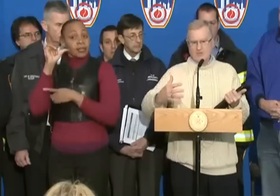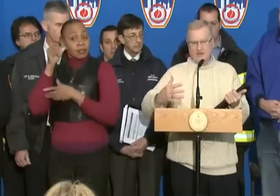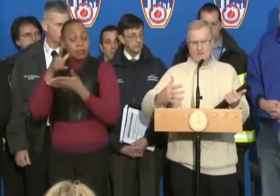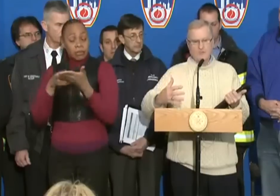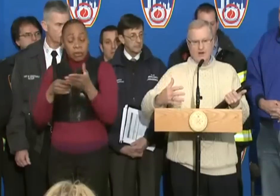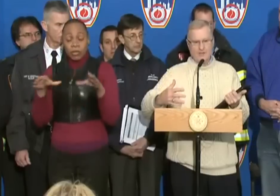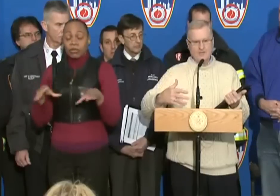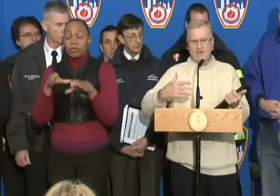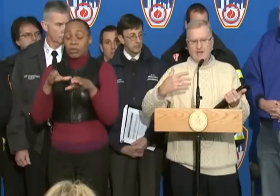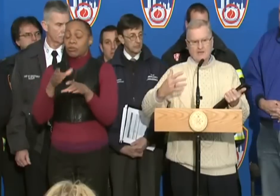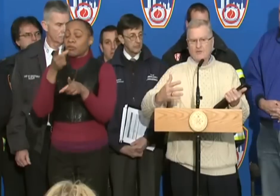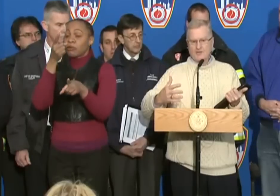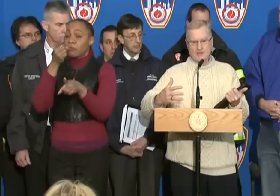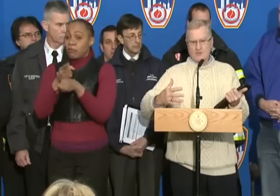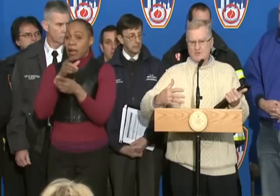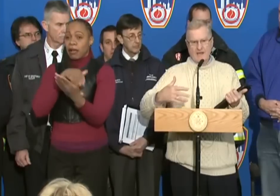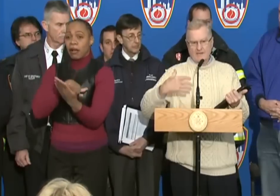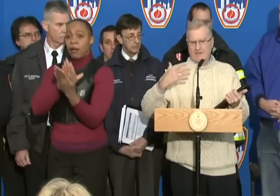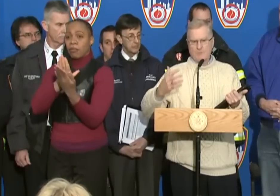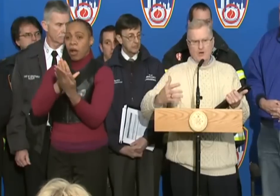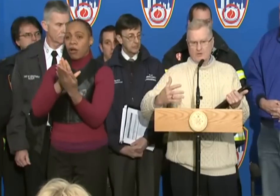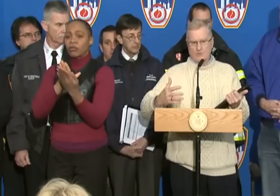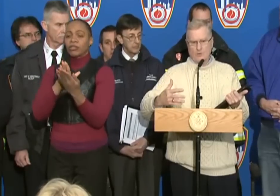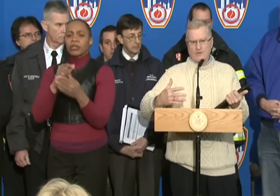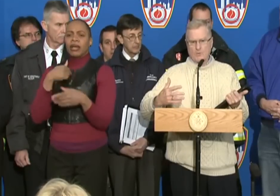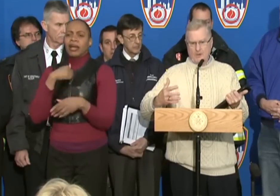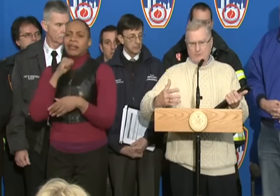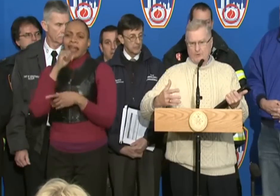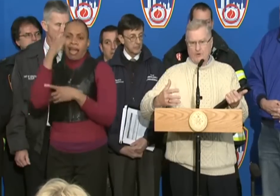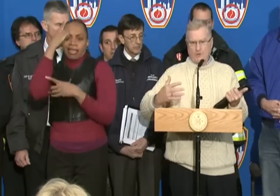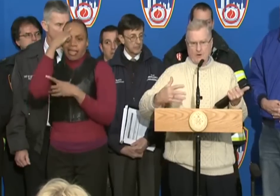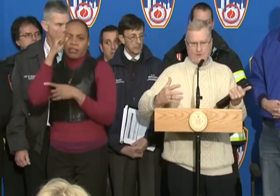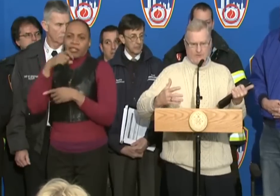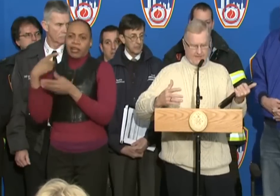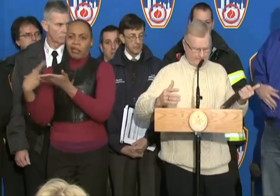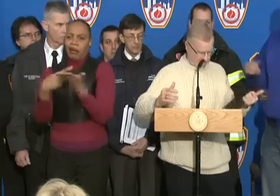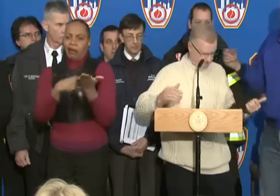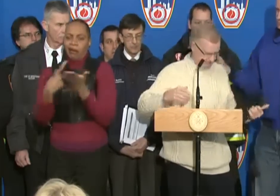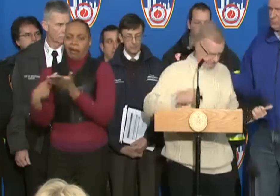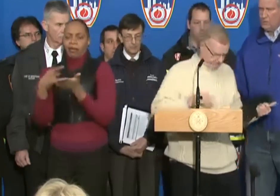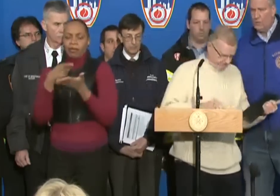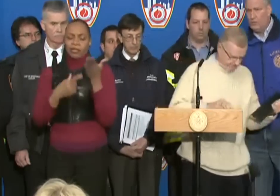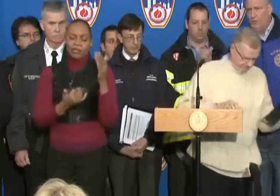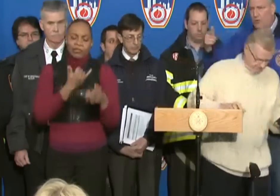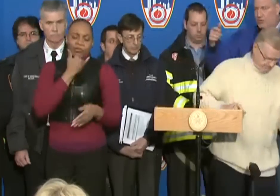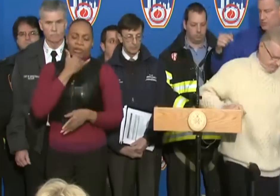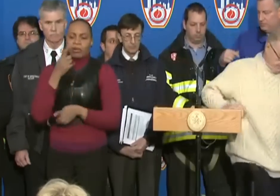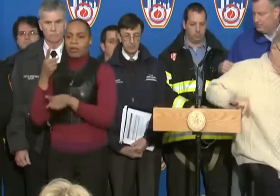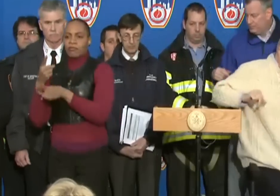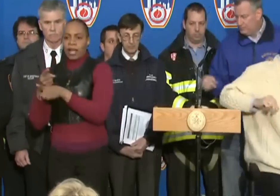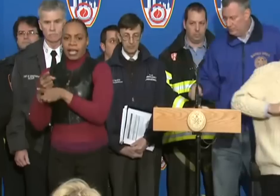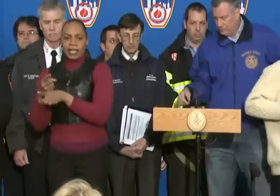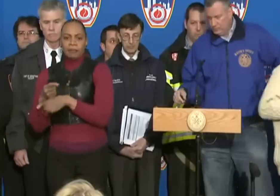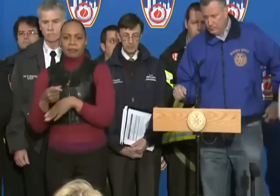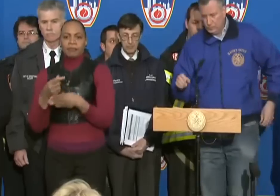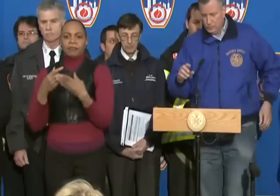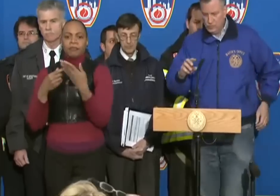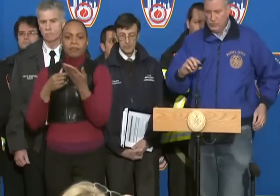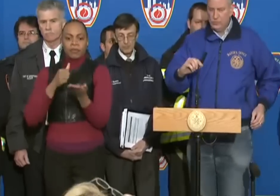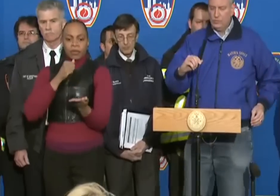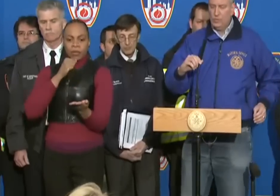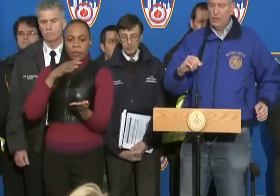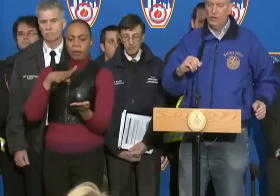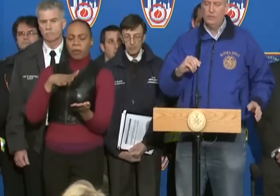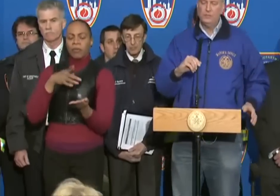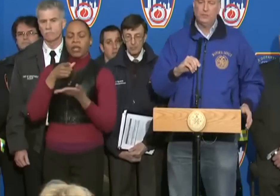It was insurmountable problems, and I don't think it goes back to keep arguing what went wrong and what went right. Marcia? Well, the thing thing that I'm